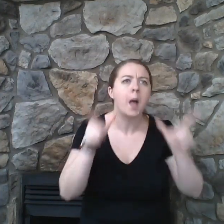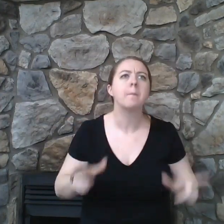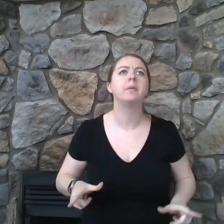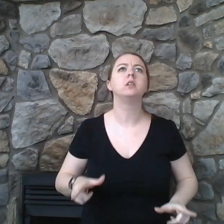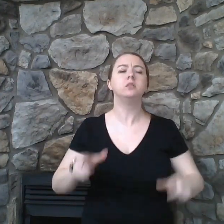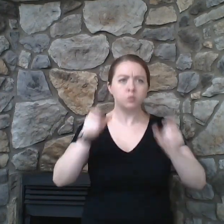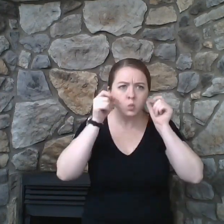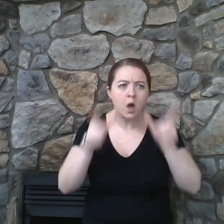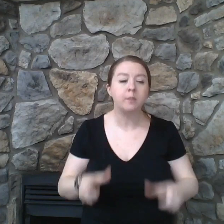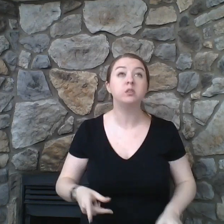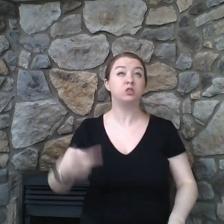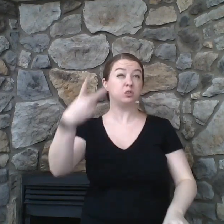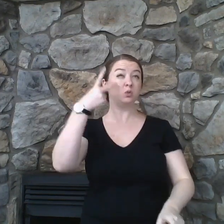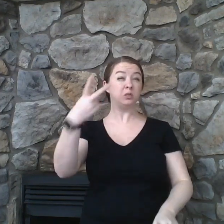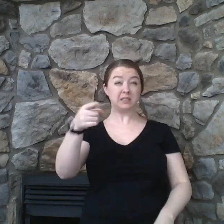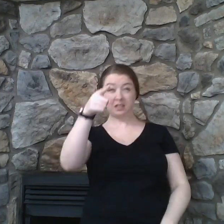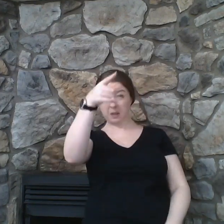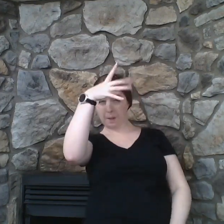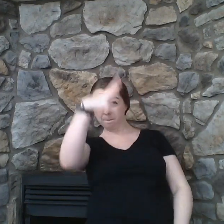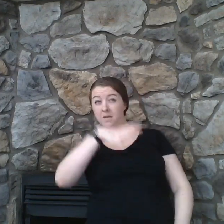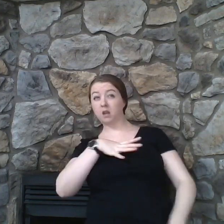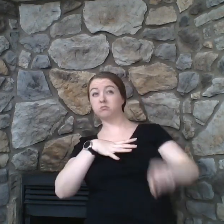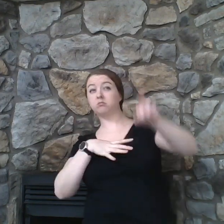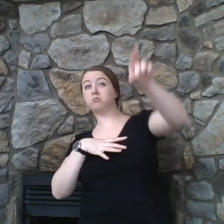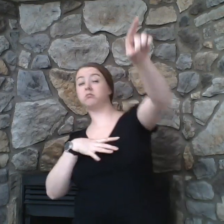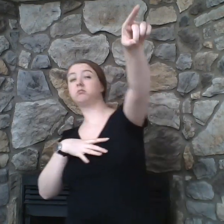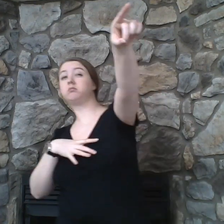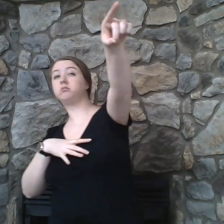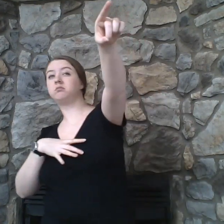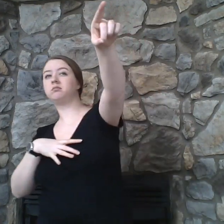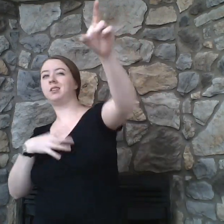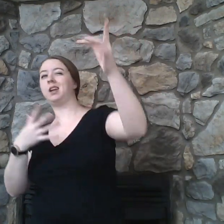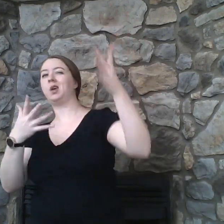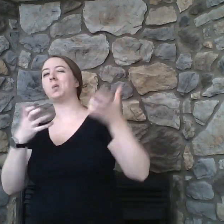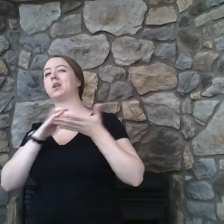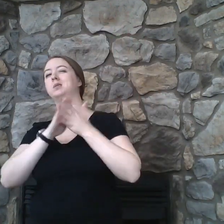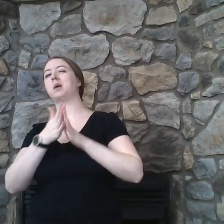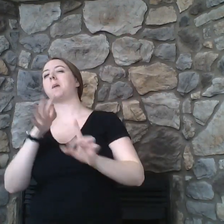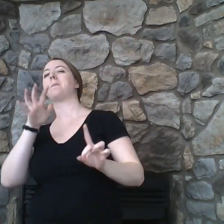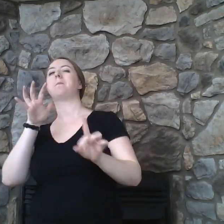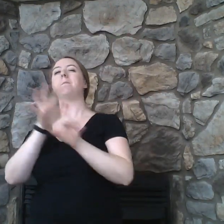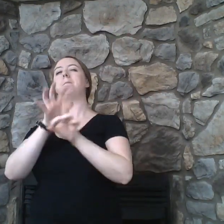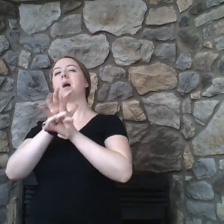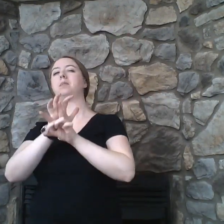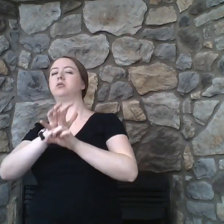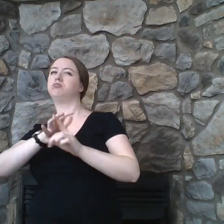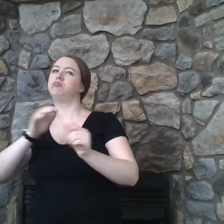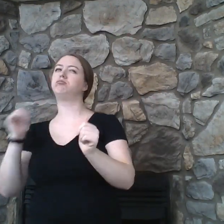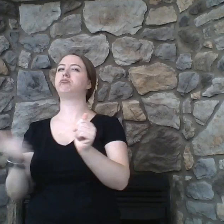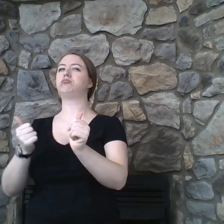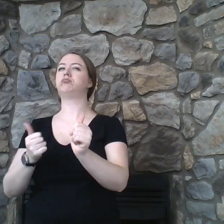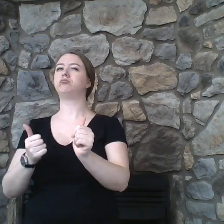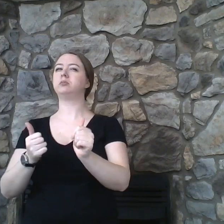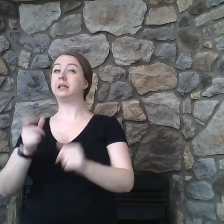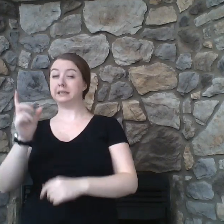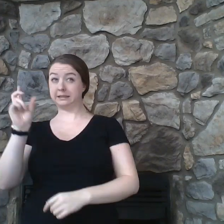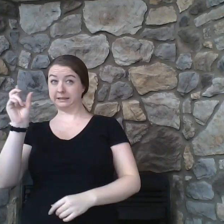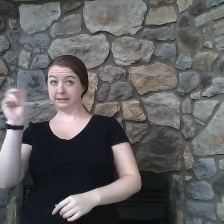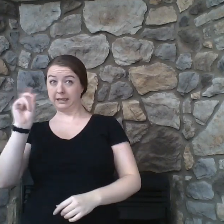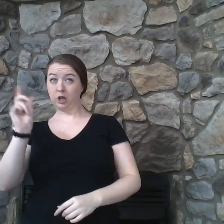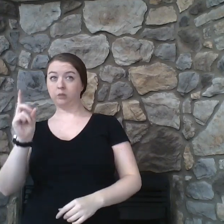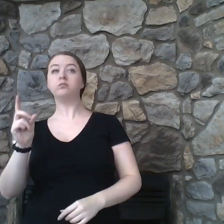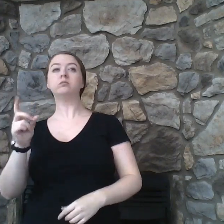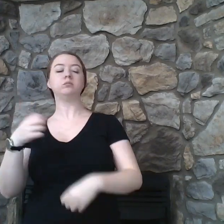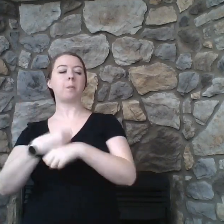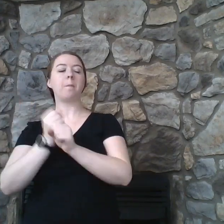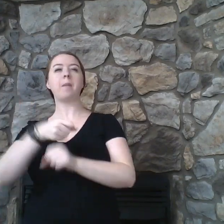Dingo. Do you see that gentleman out there on the asphalt? He wants to be popular and very truly run after.